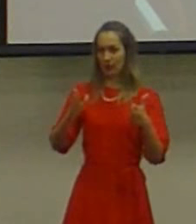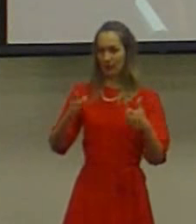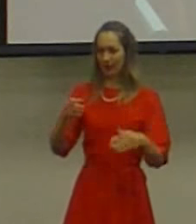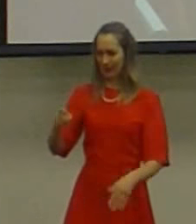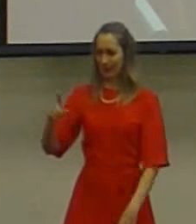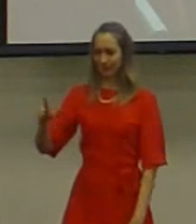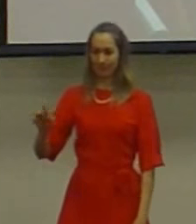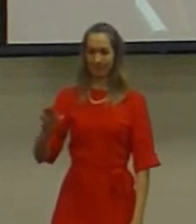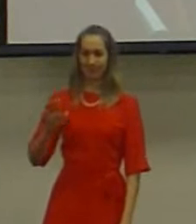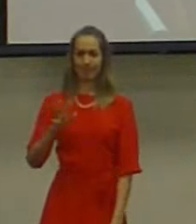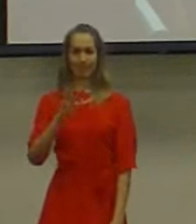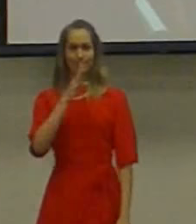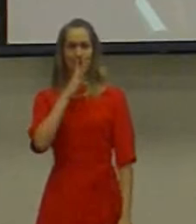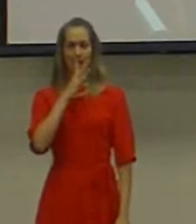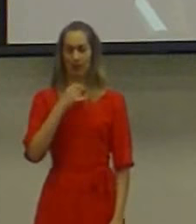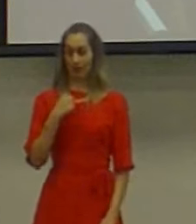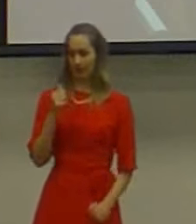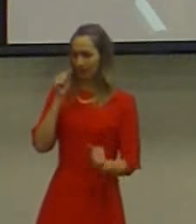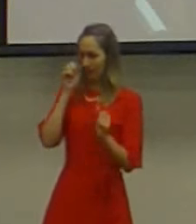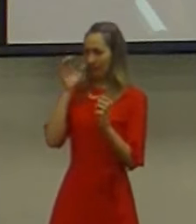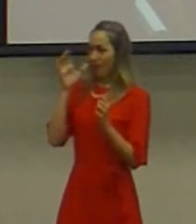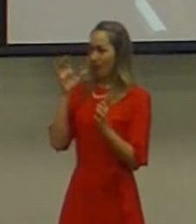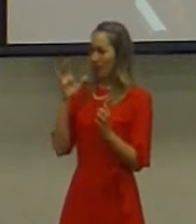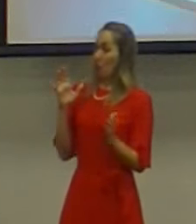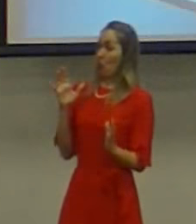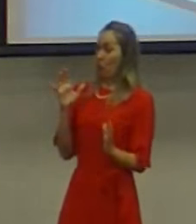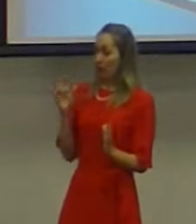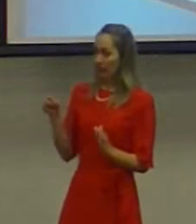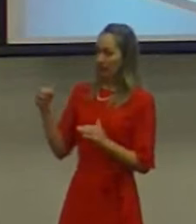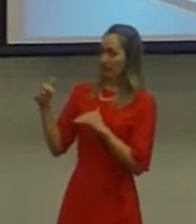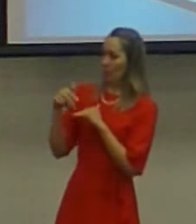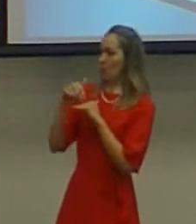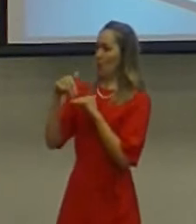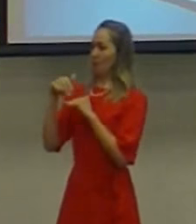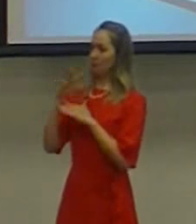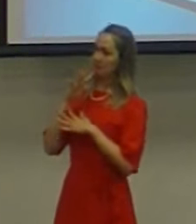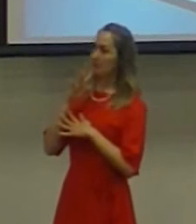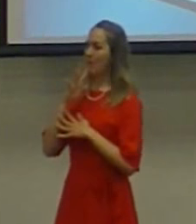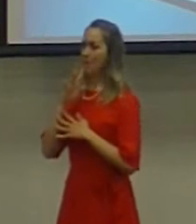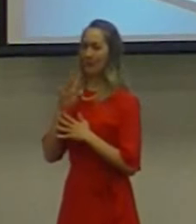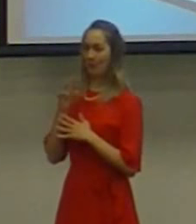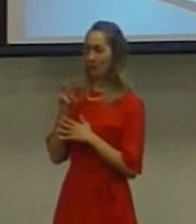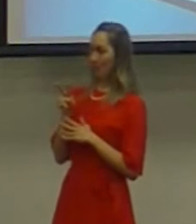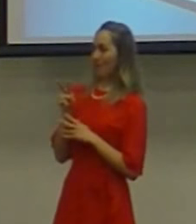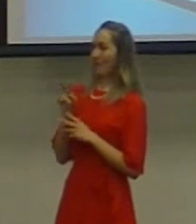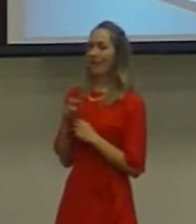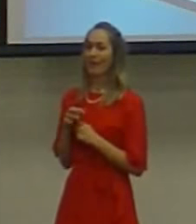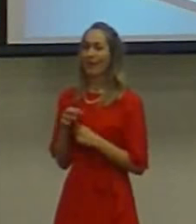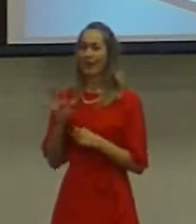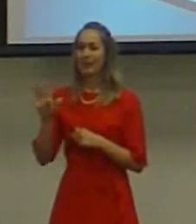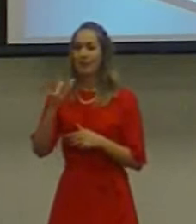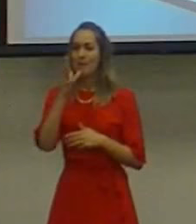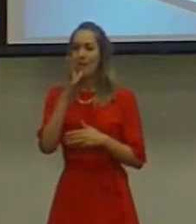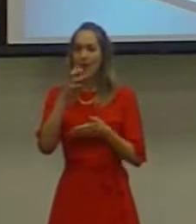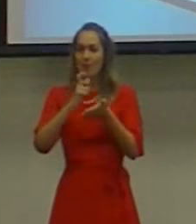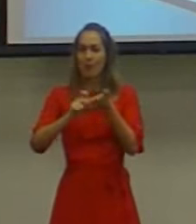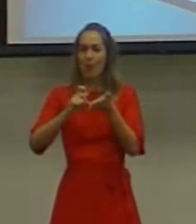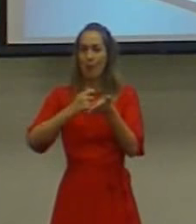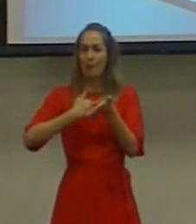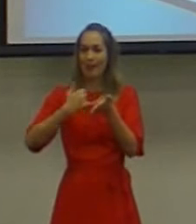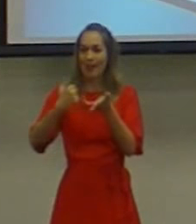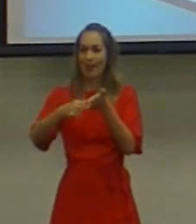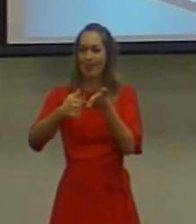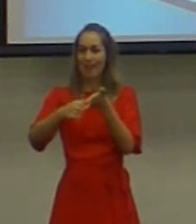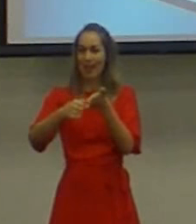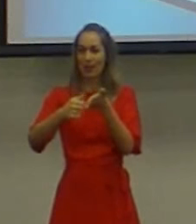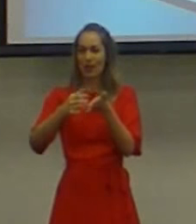didn't expect him that he'd be the last one to do this. And he stepped forward to do this. So that's pretty cool. And his mother wrote me a note, and we don't have time. It's in my office if you want to see it. But